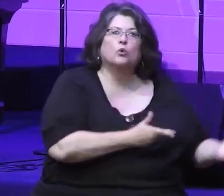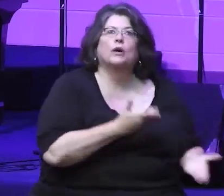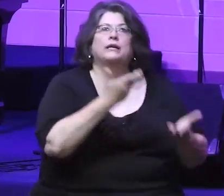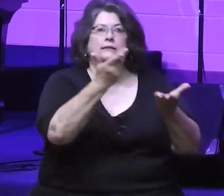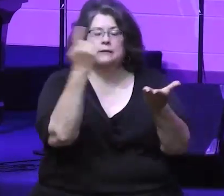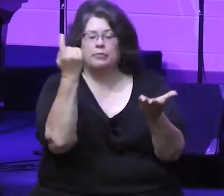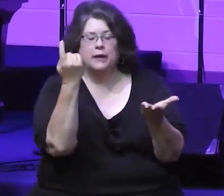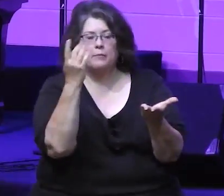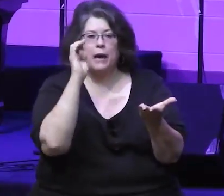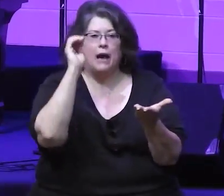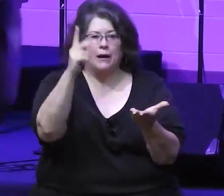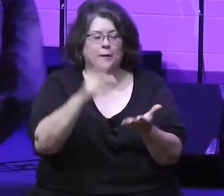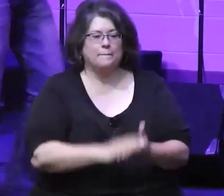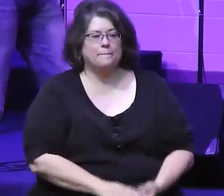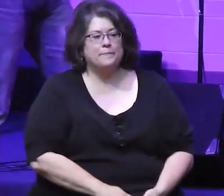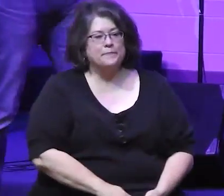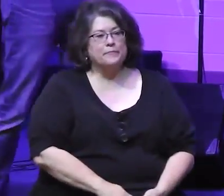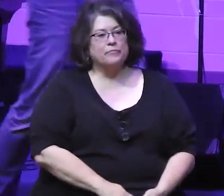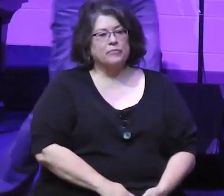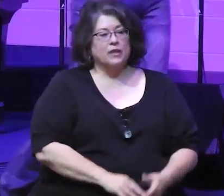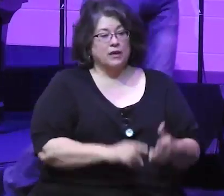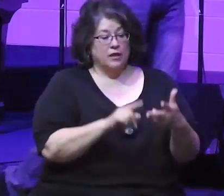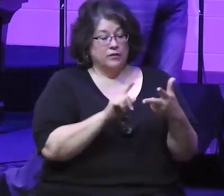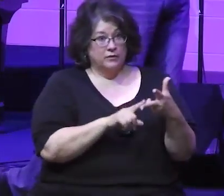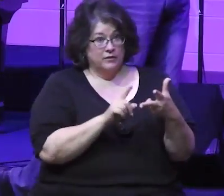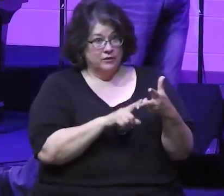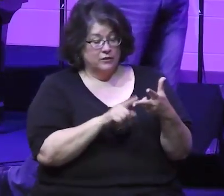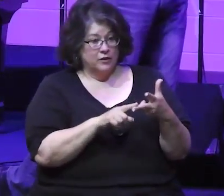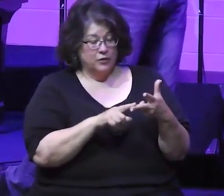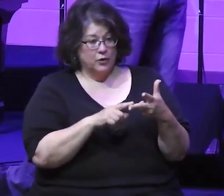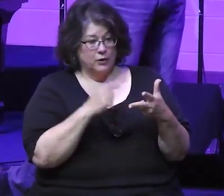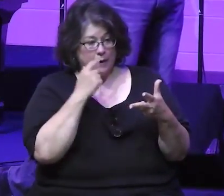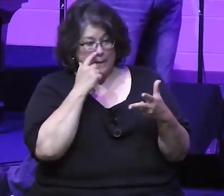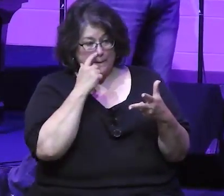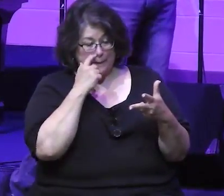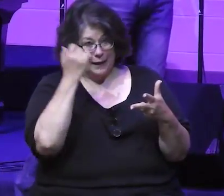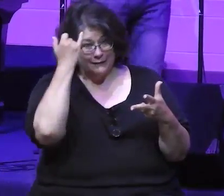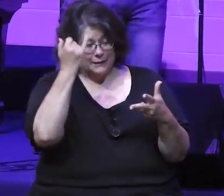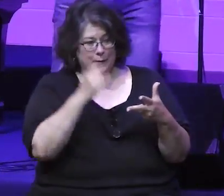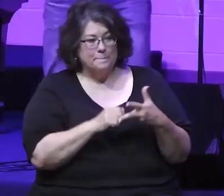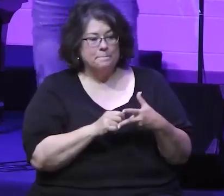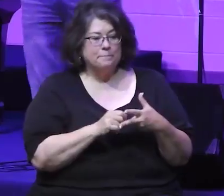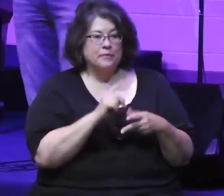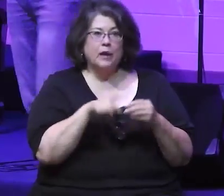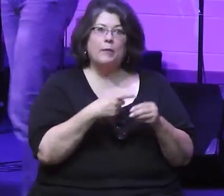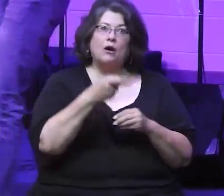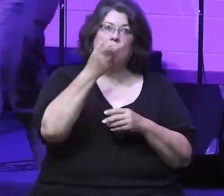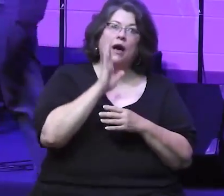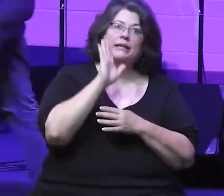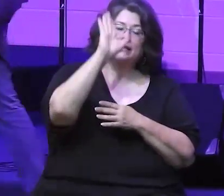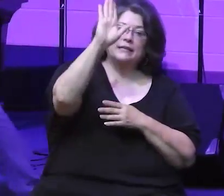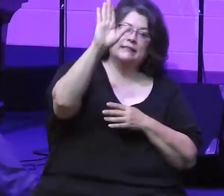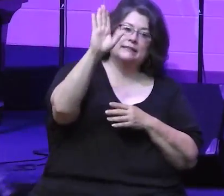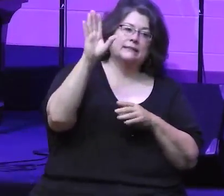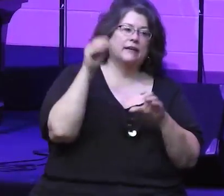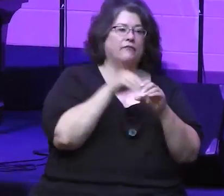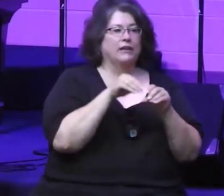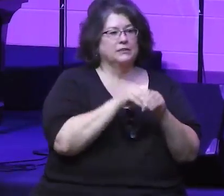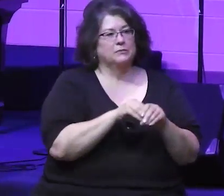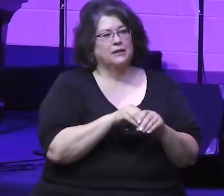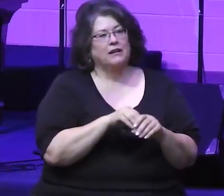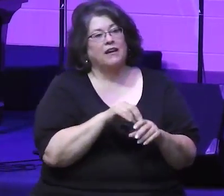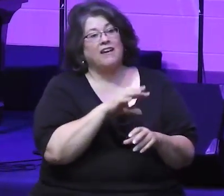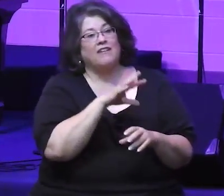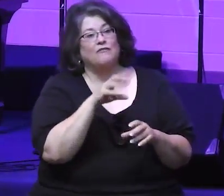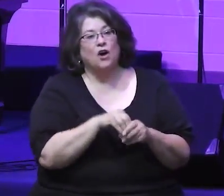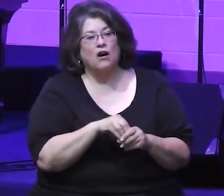Third idea, and we'll return to this idea of investment in a minute. Third idea on God's investment is actually involves risk, and maybe I want to put this one